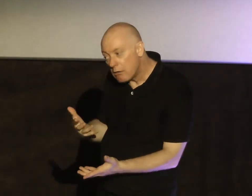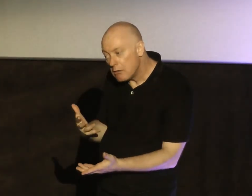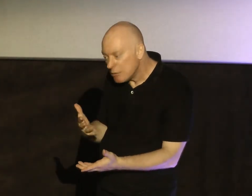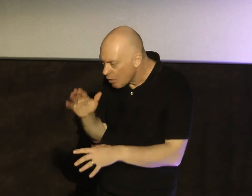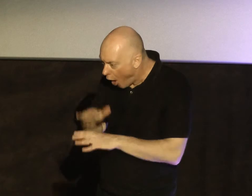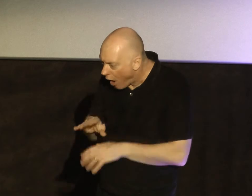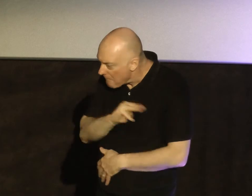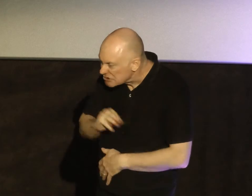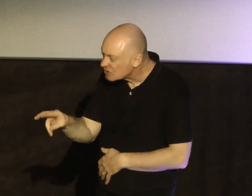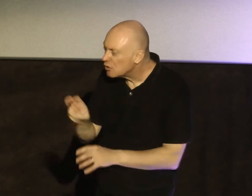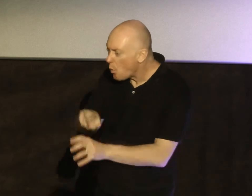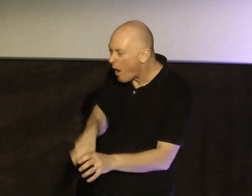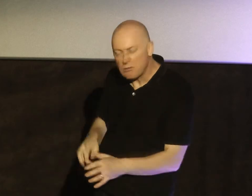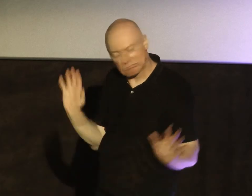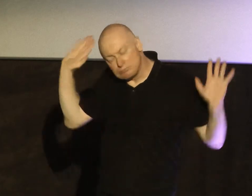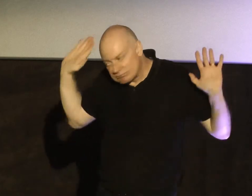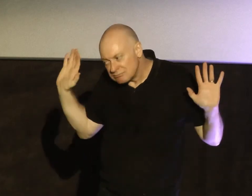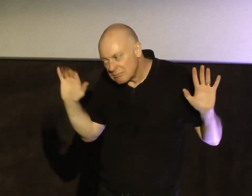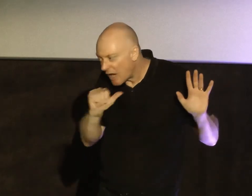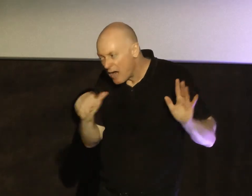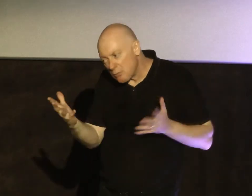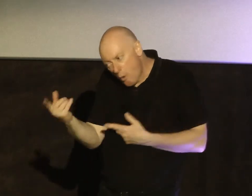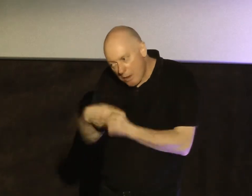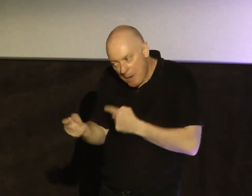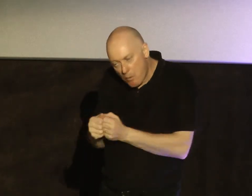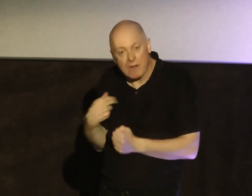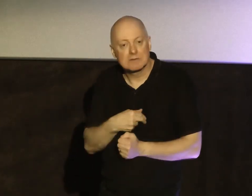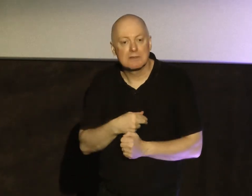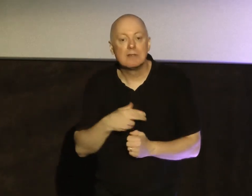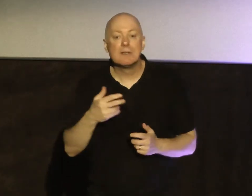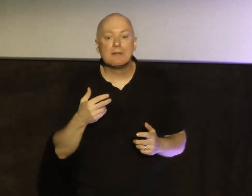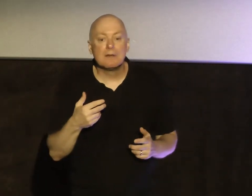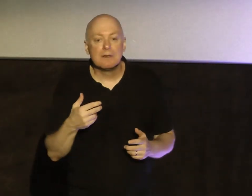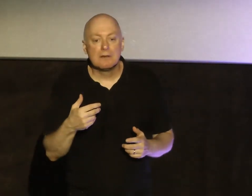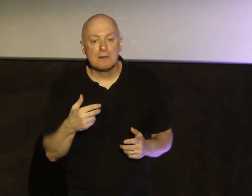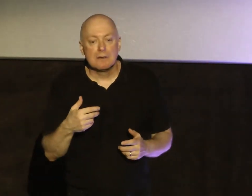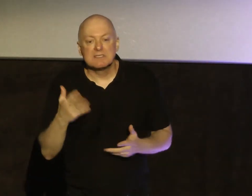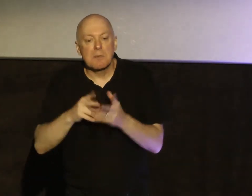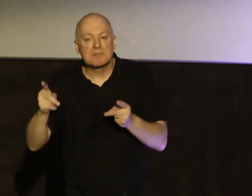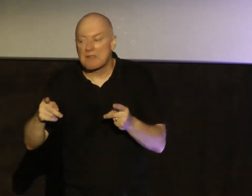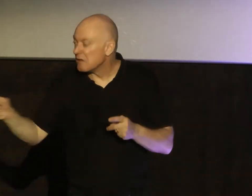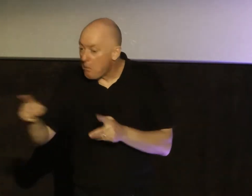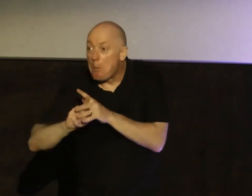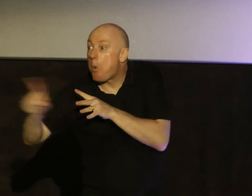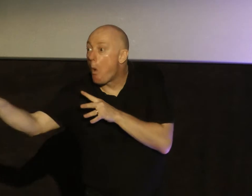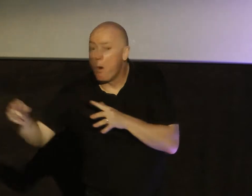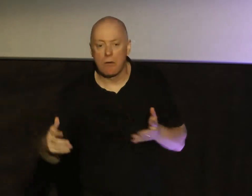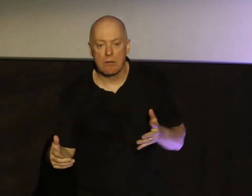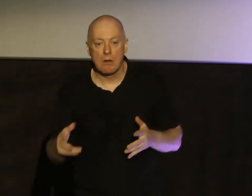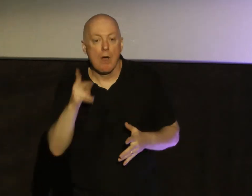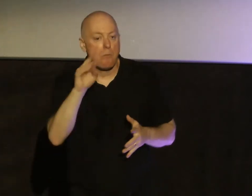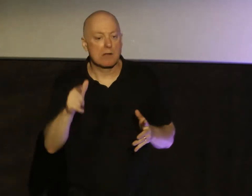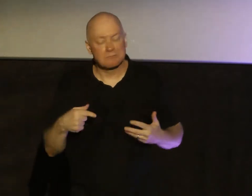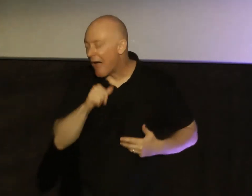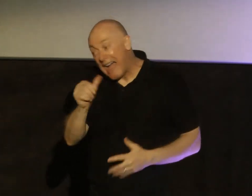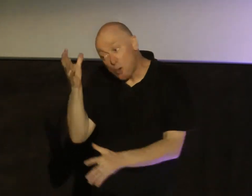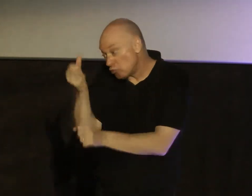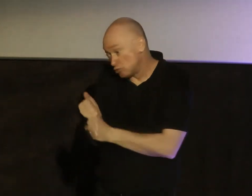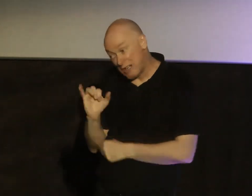Pamphylia and had not gone with them to the work. Other translations say that he deserted them. So Paul decides, I don't trust John Mark. Last time